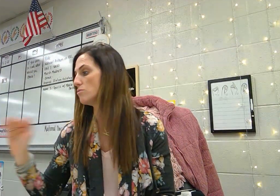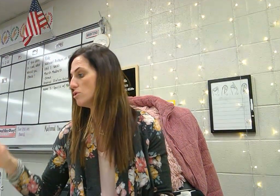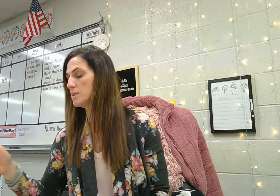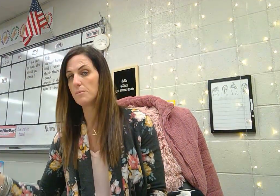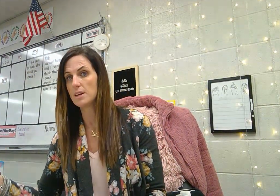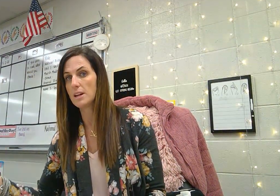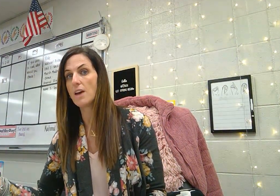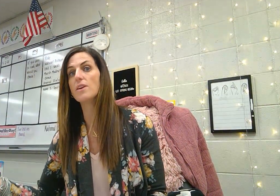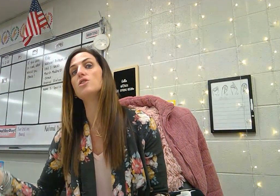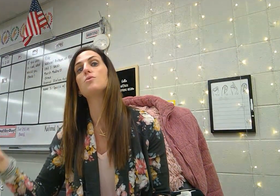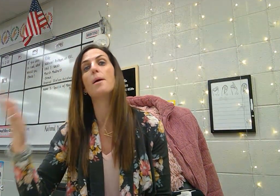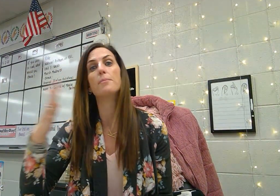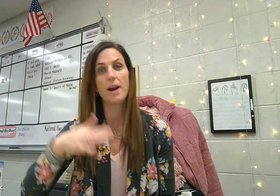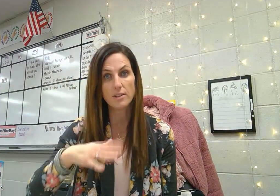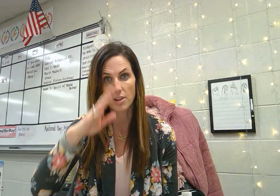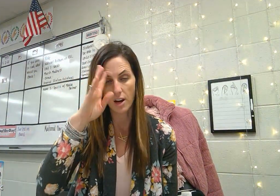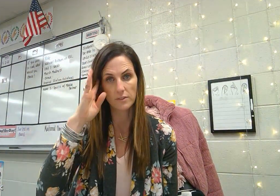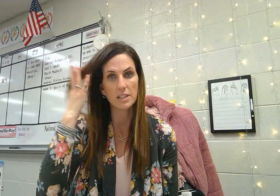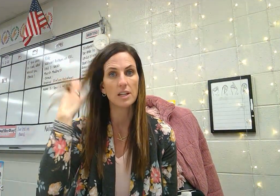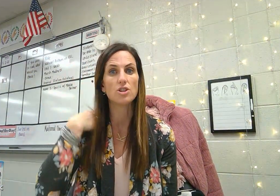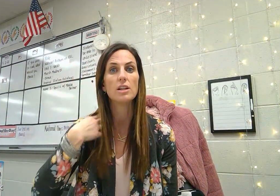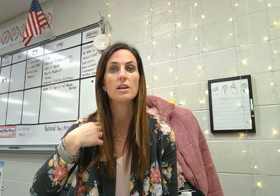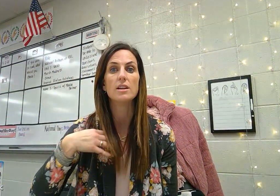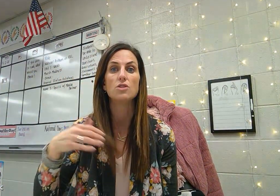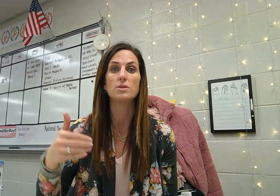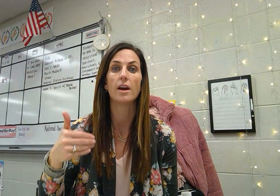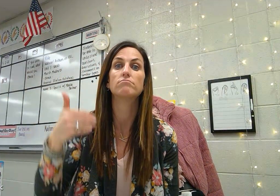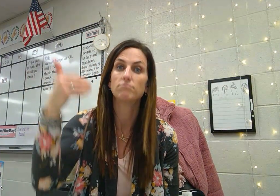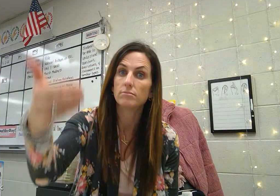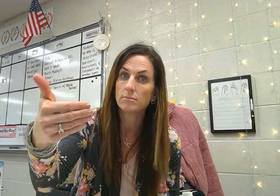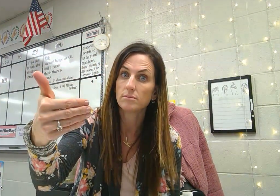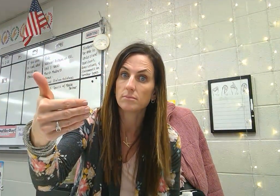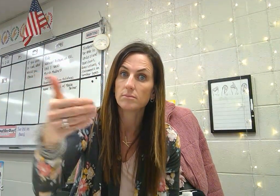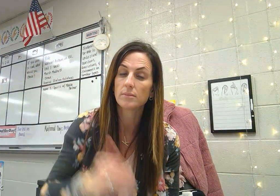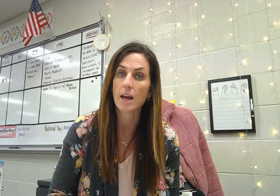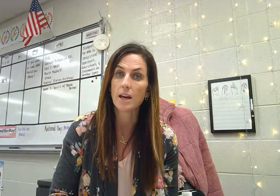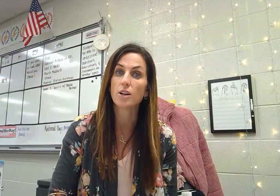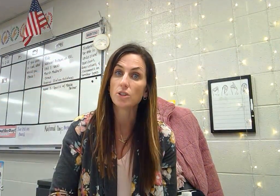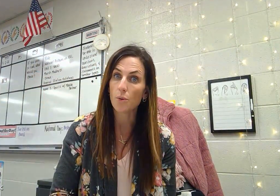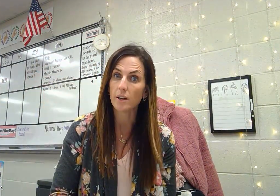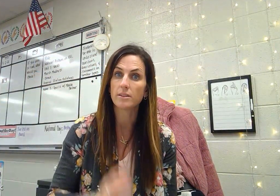do something and then you come back to the conversation and then you say, go on,